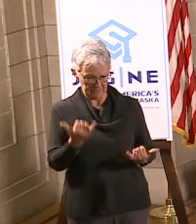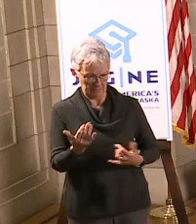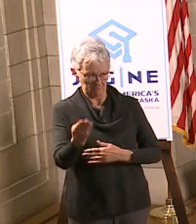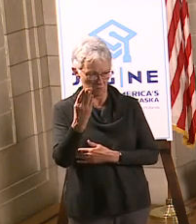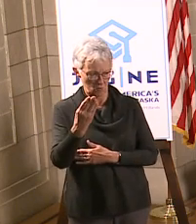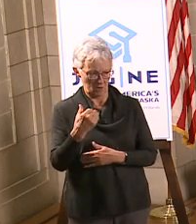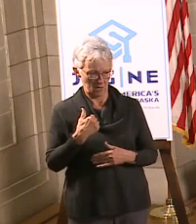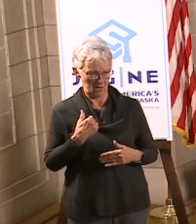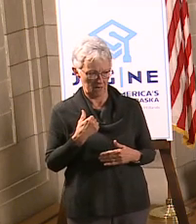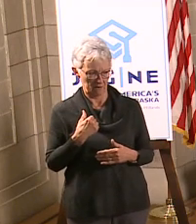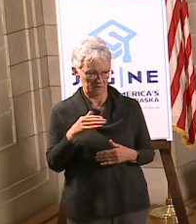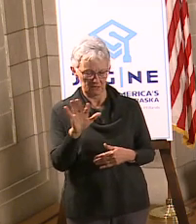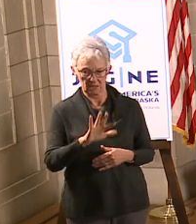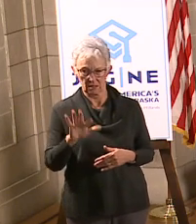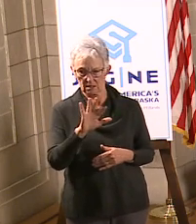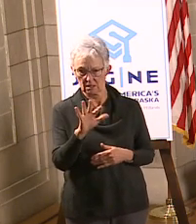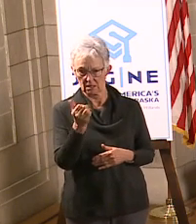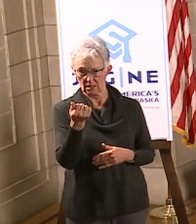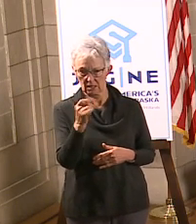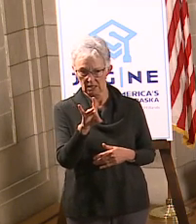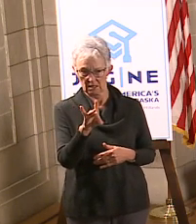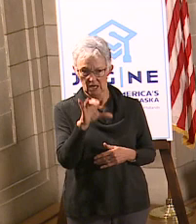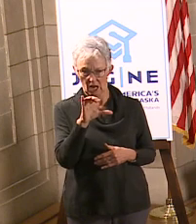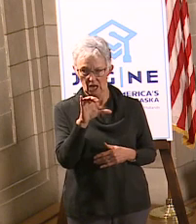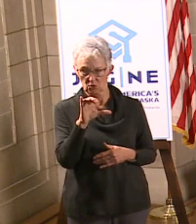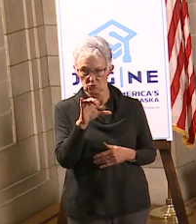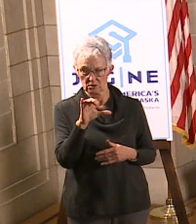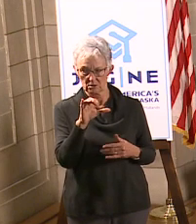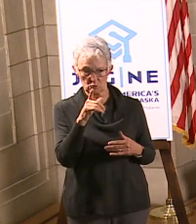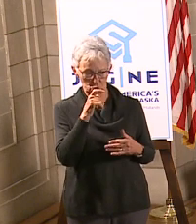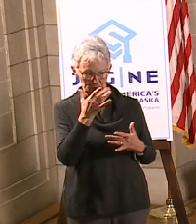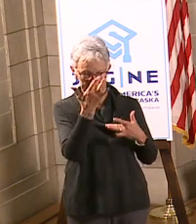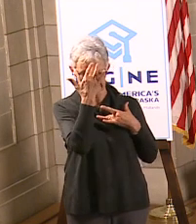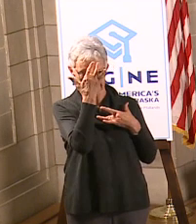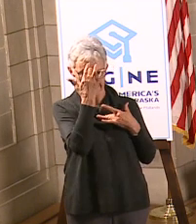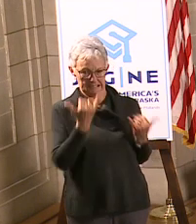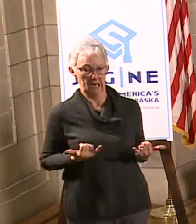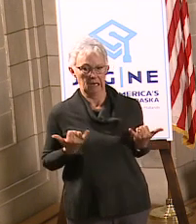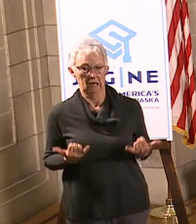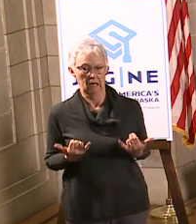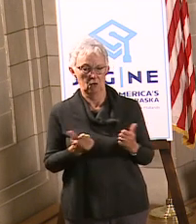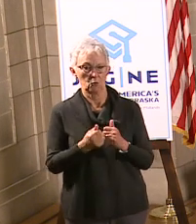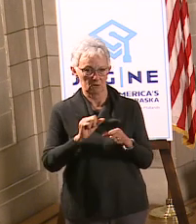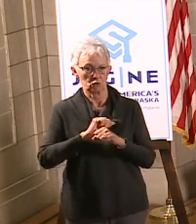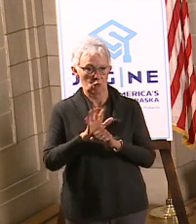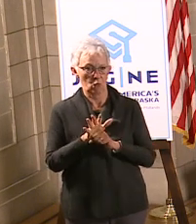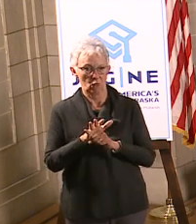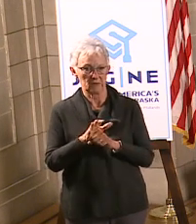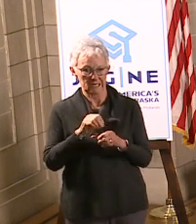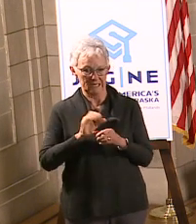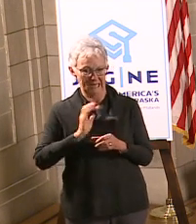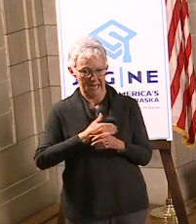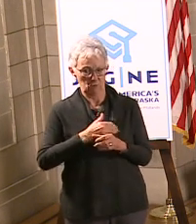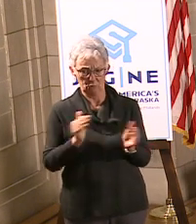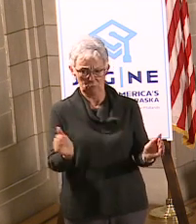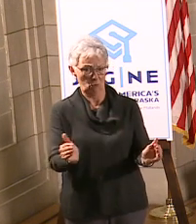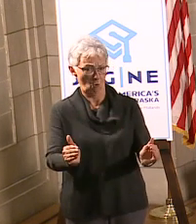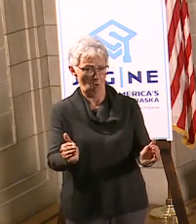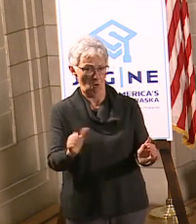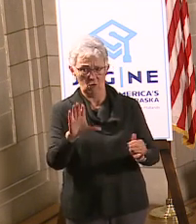have around 1,800 active cases. And so it is so